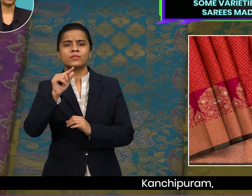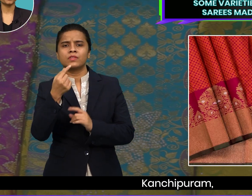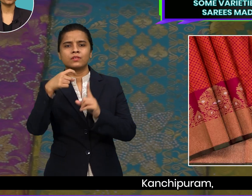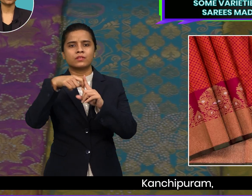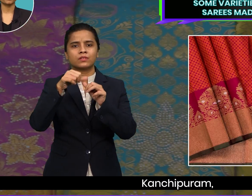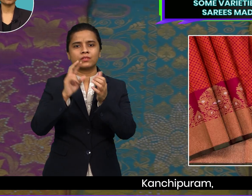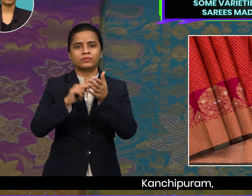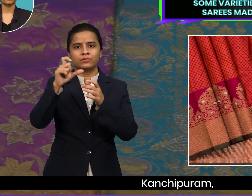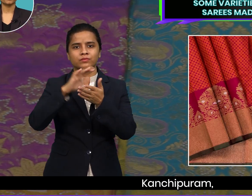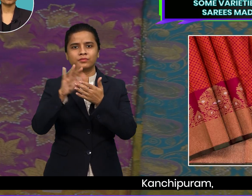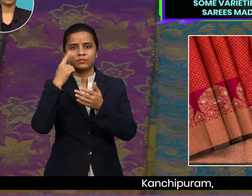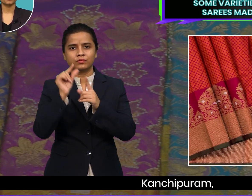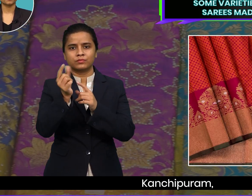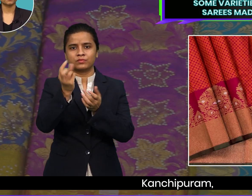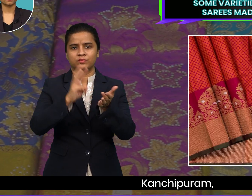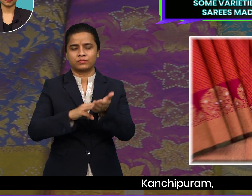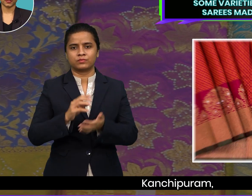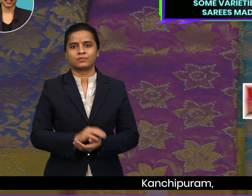Kanchipuram,